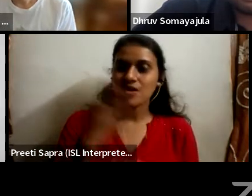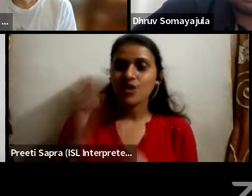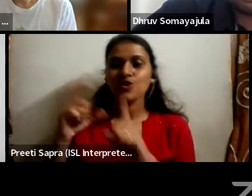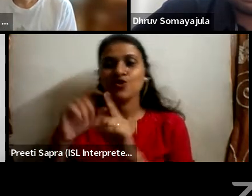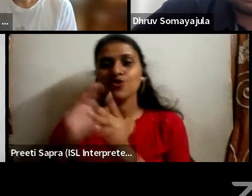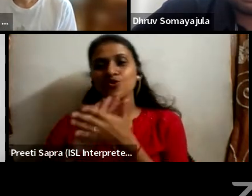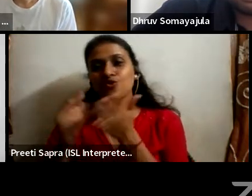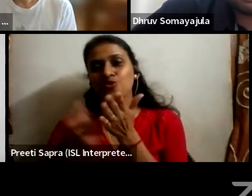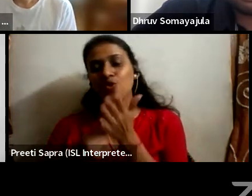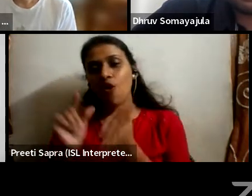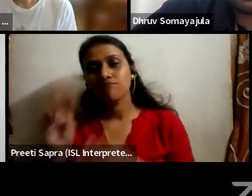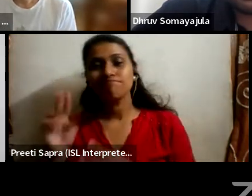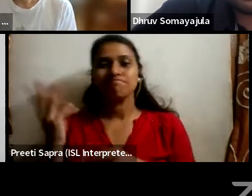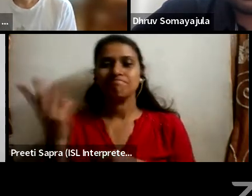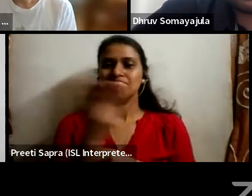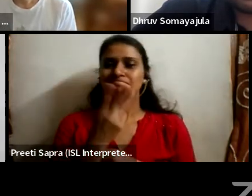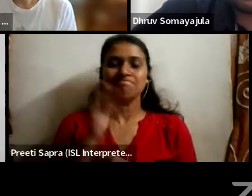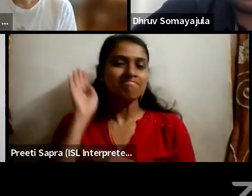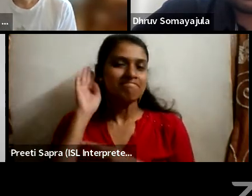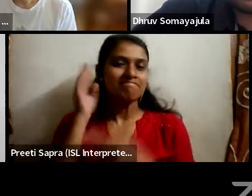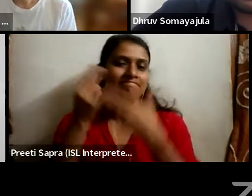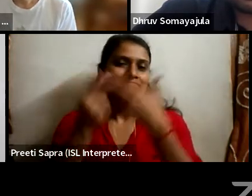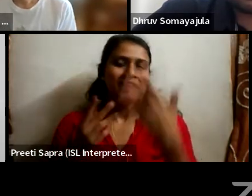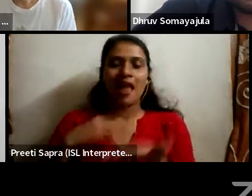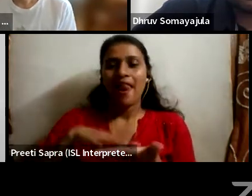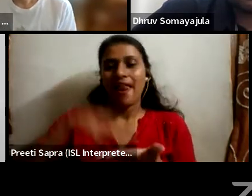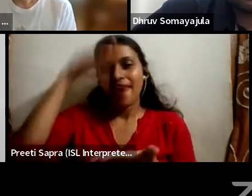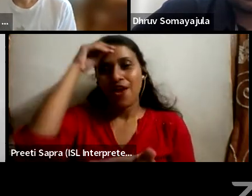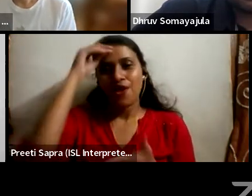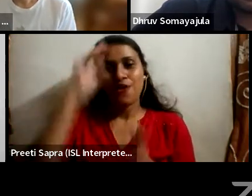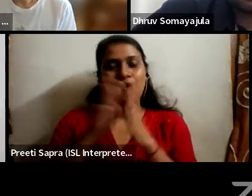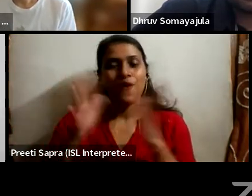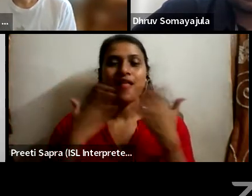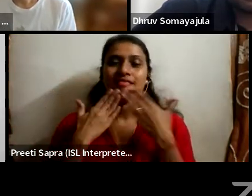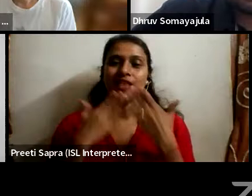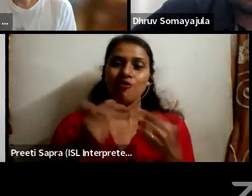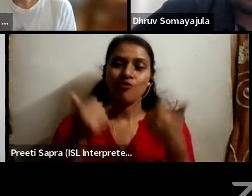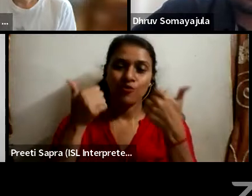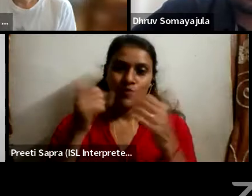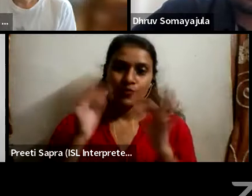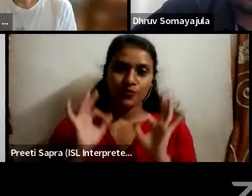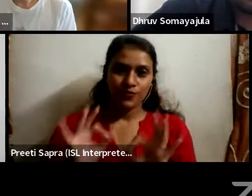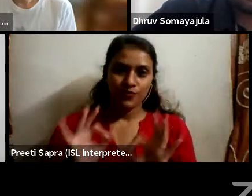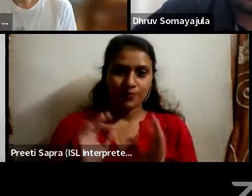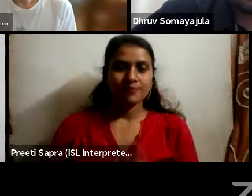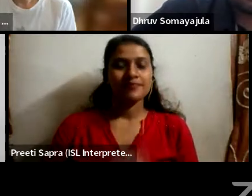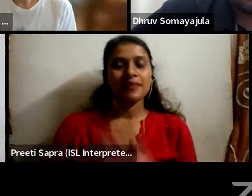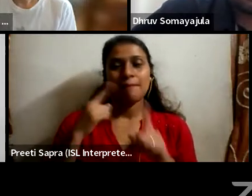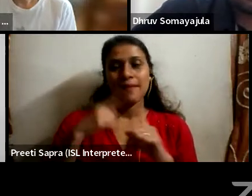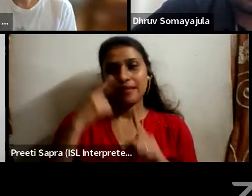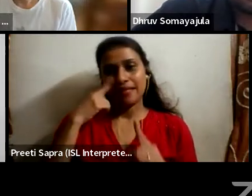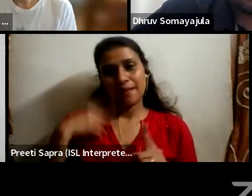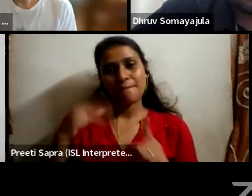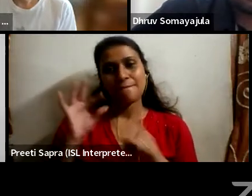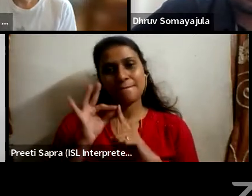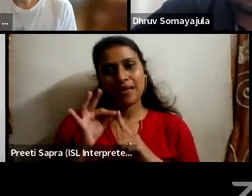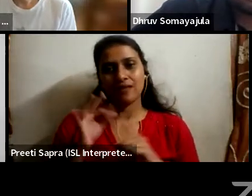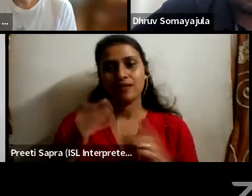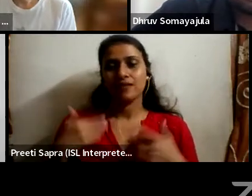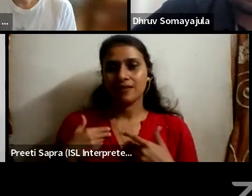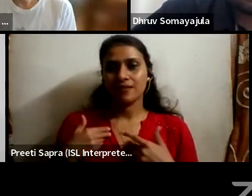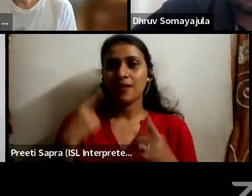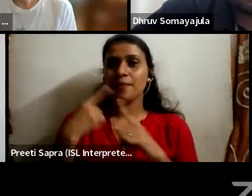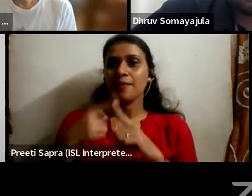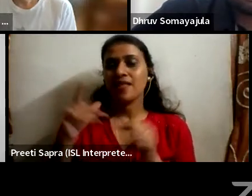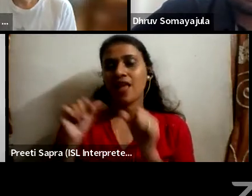enjoyed listening to you, and I have learned a lot. And thank you, of course, to Preeti and Atul for helping us with